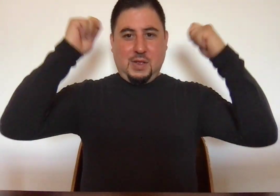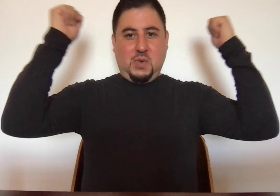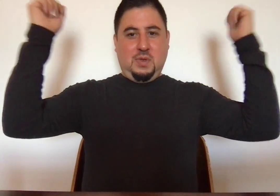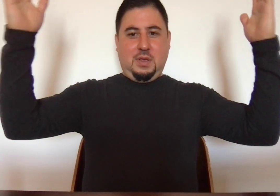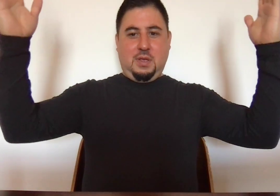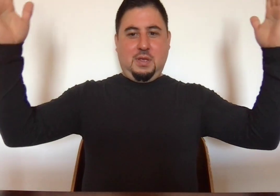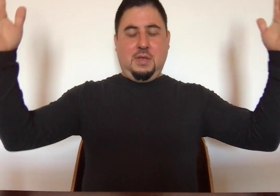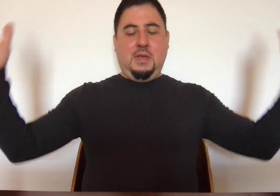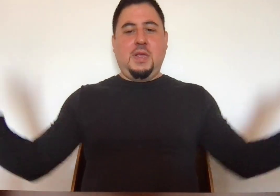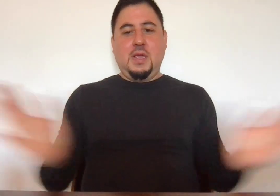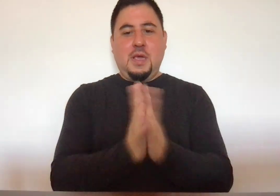alleluia,